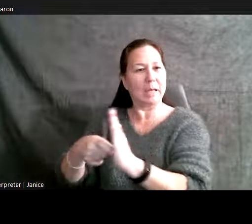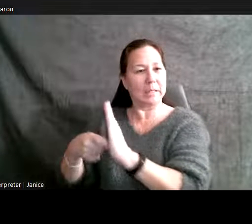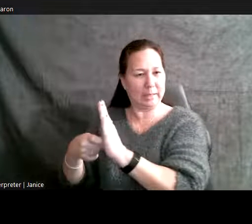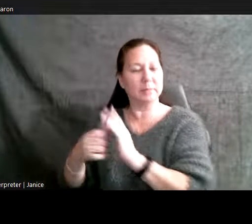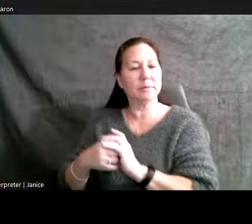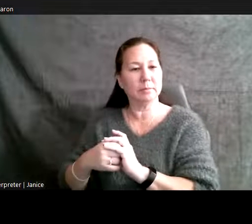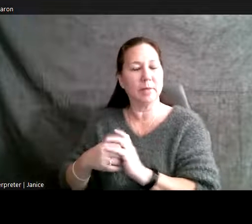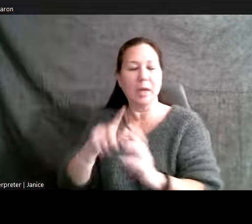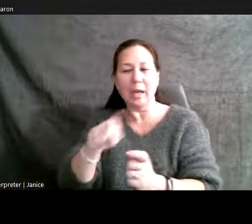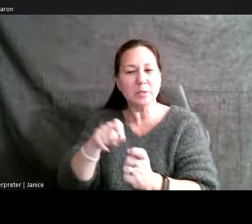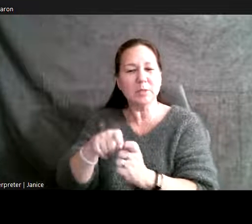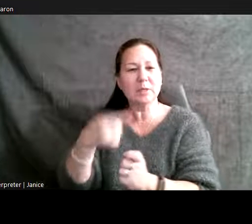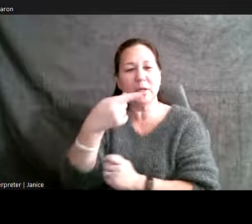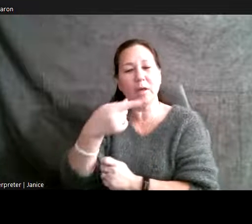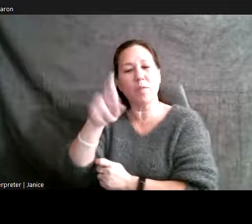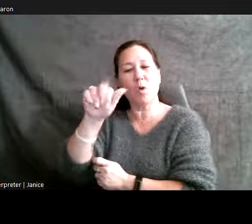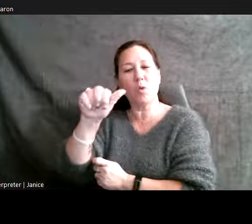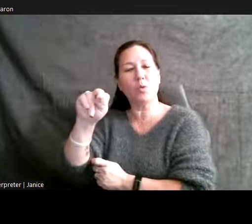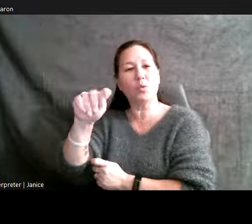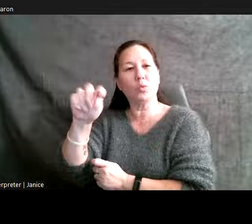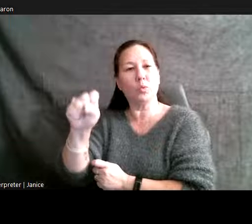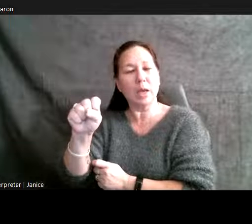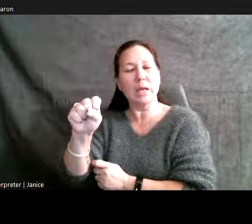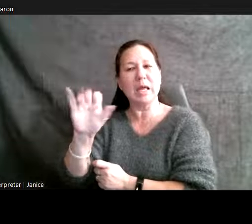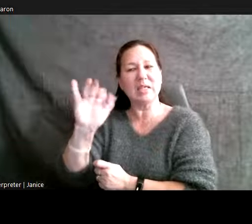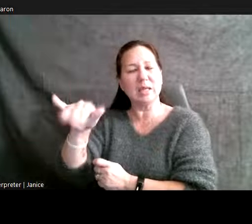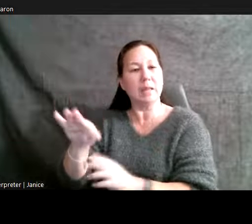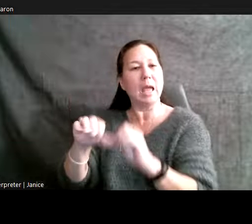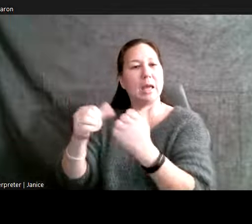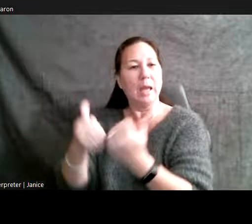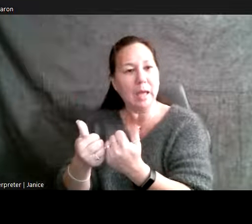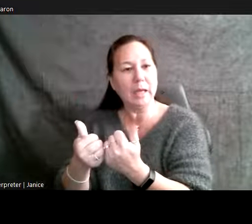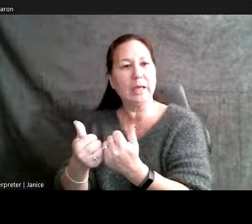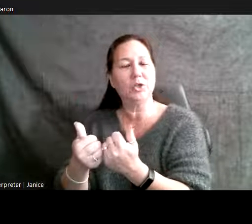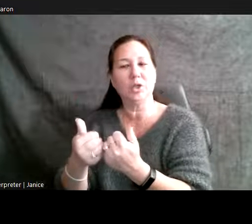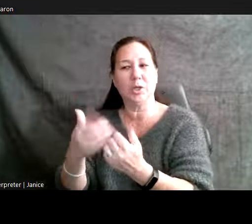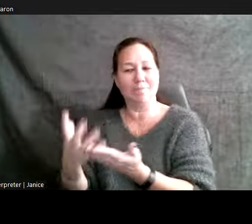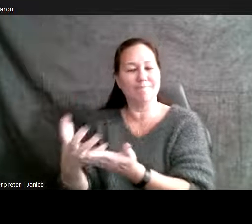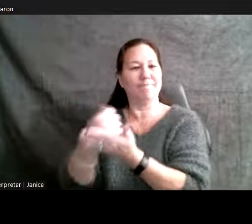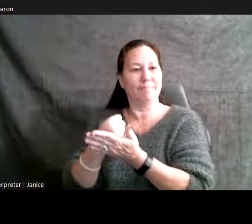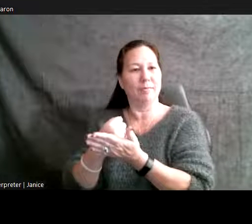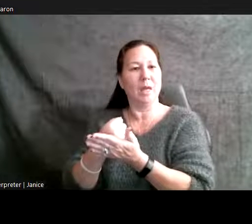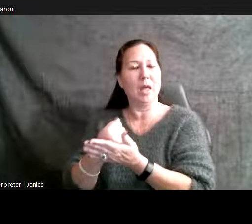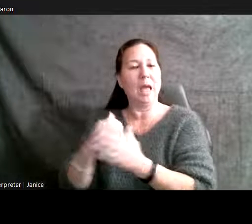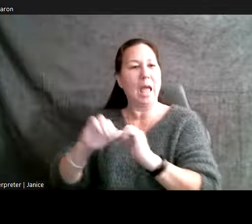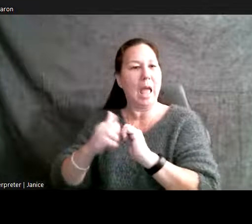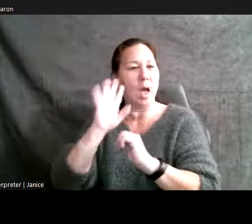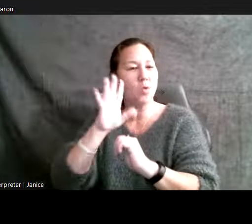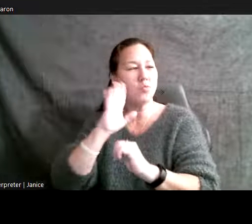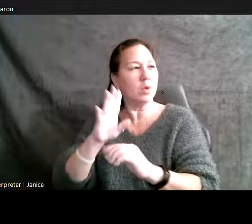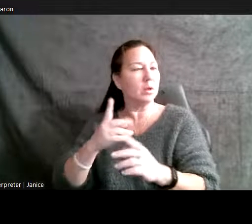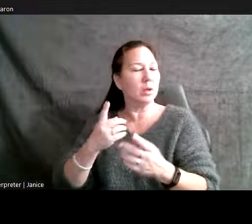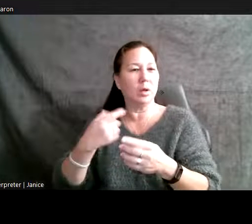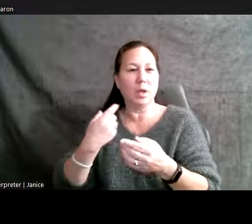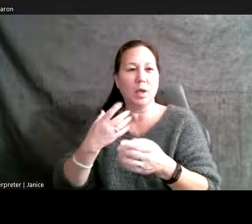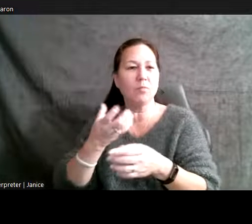Specific grants that particular agency or office disperses, enforcement obligations, cumulative impact